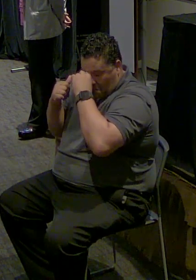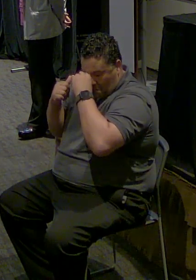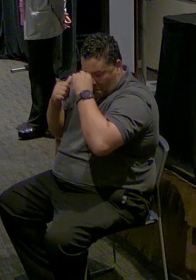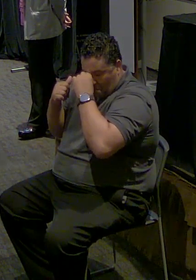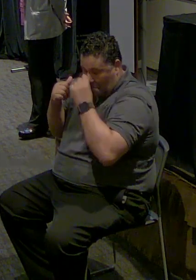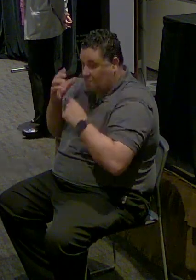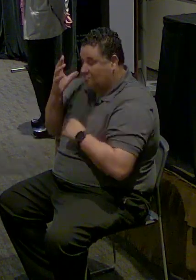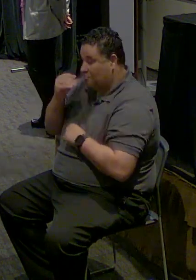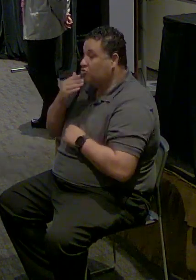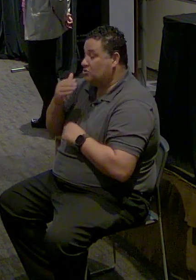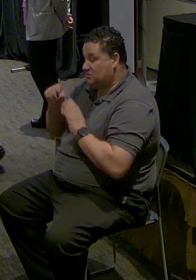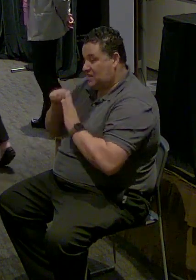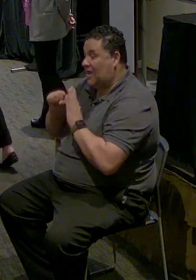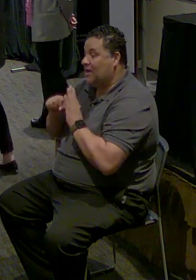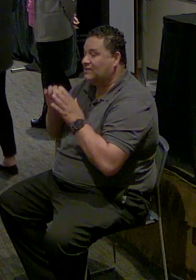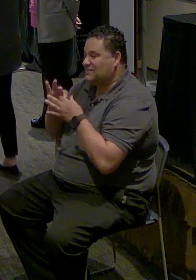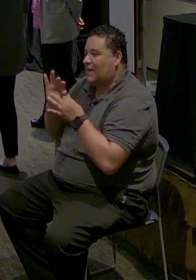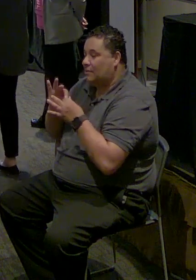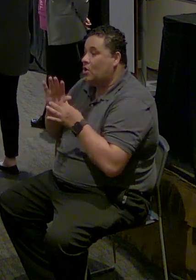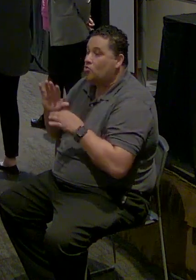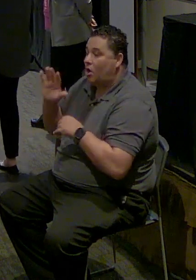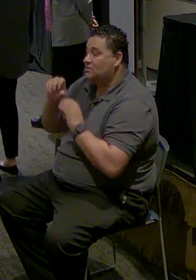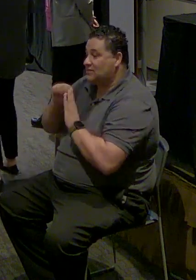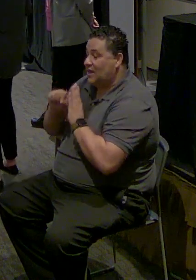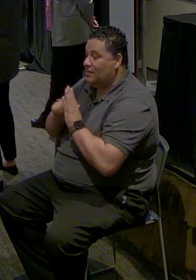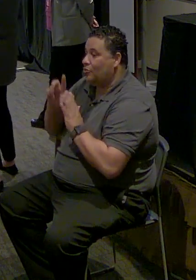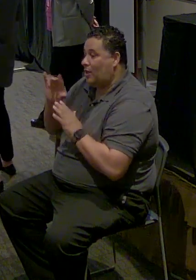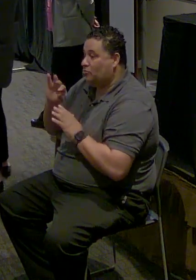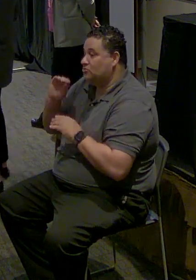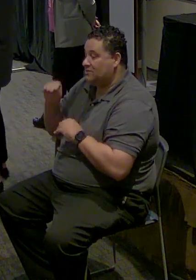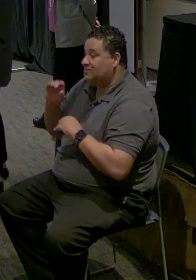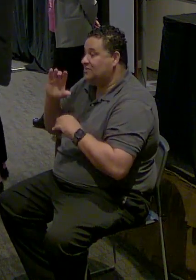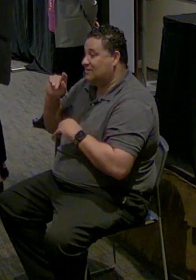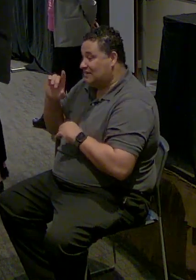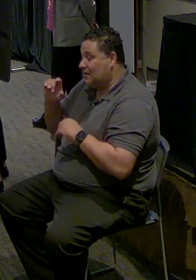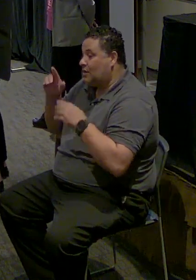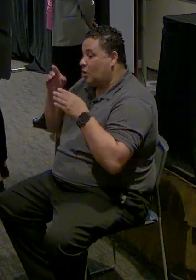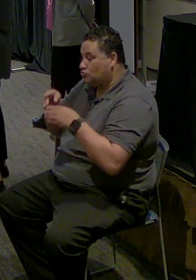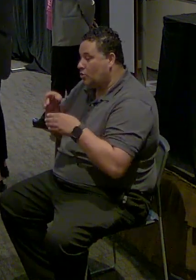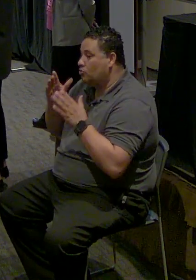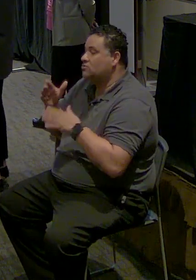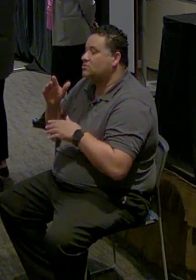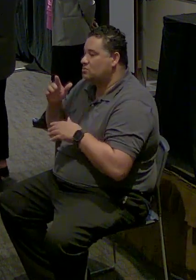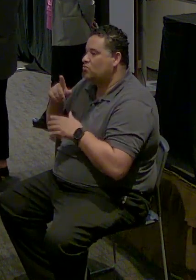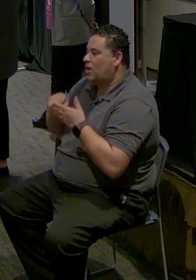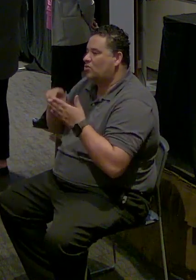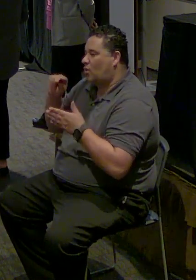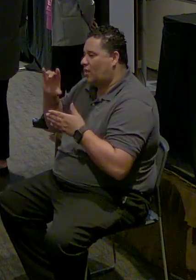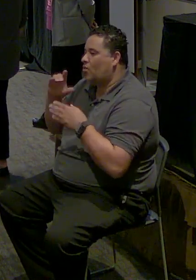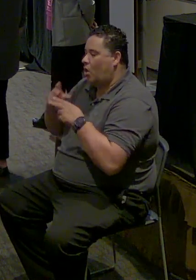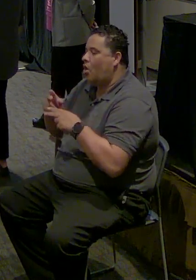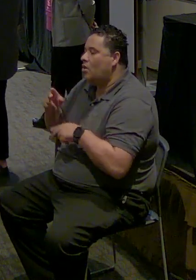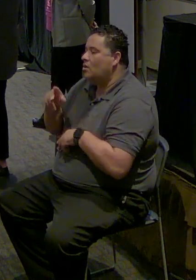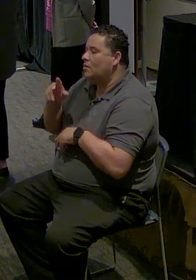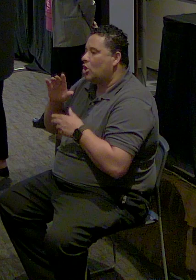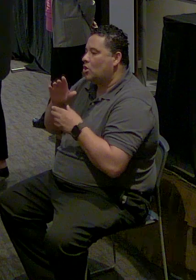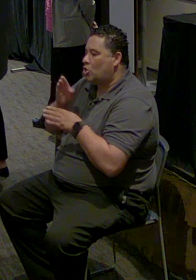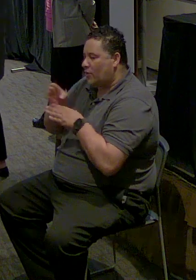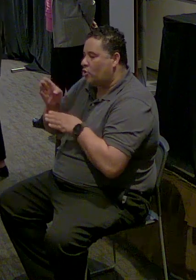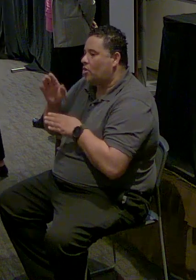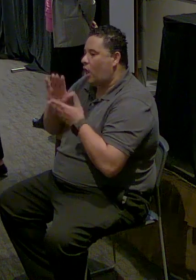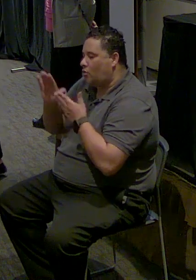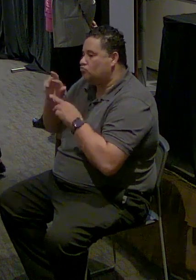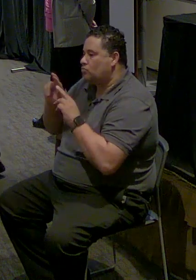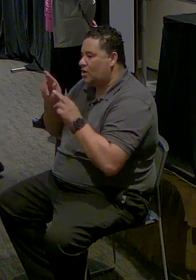statement. Across the state, over 39% of the CTE concentrators are what North Carolina calls career and college ready in